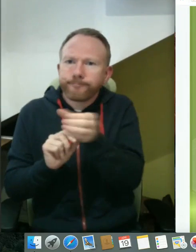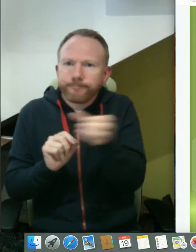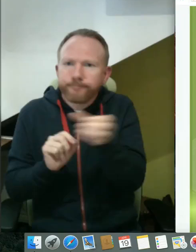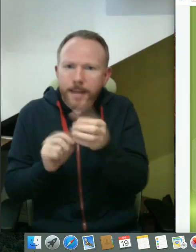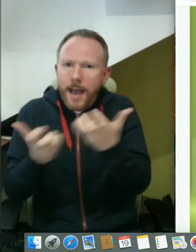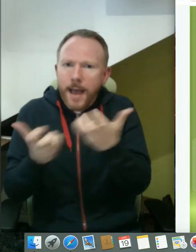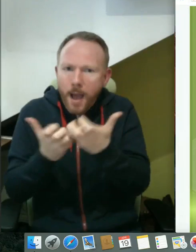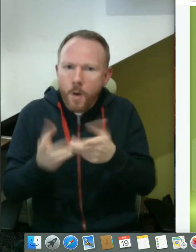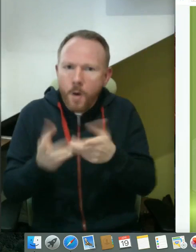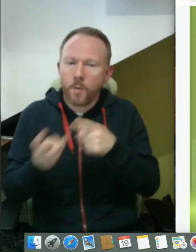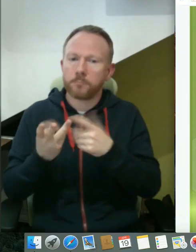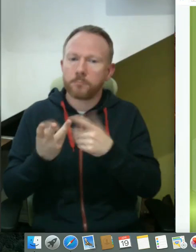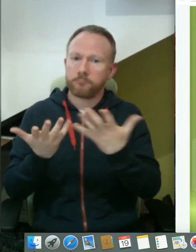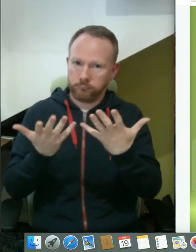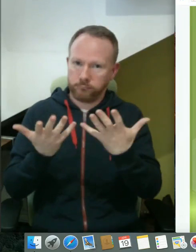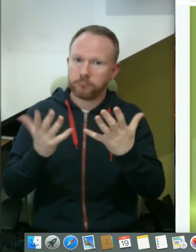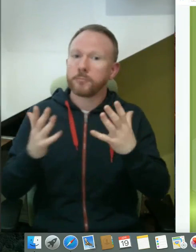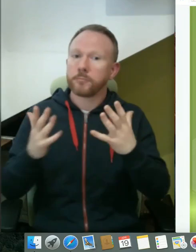preparation,